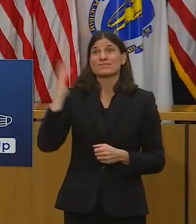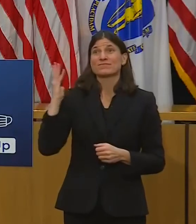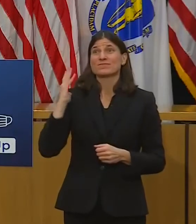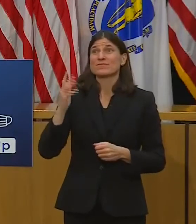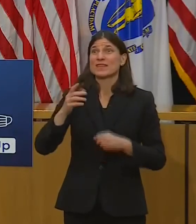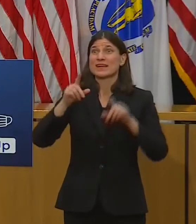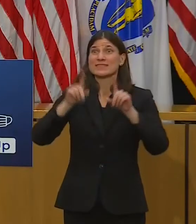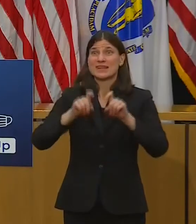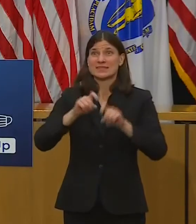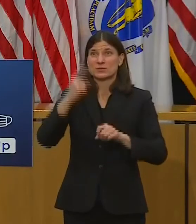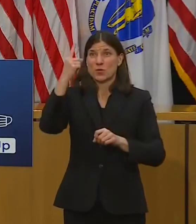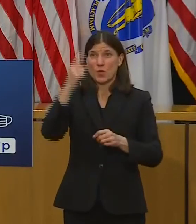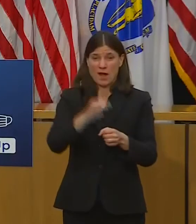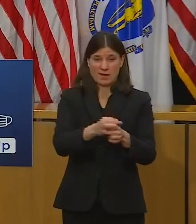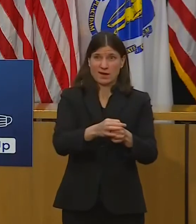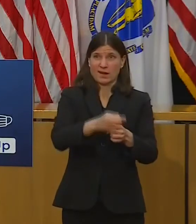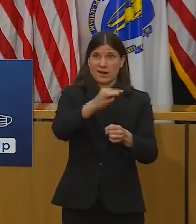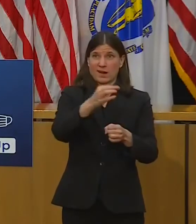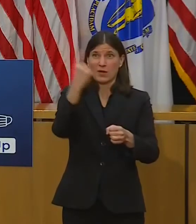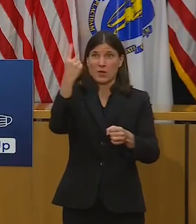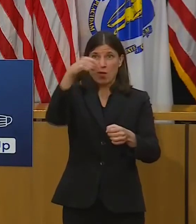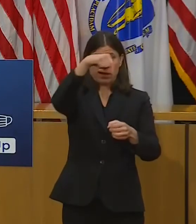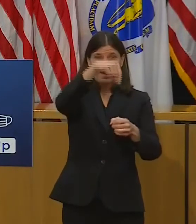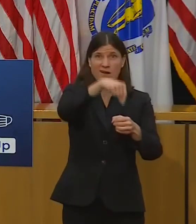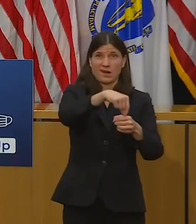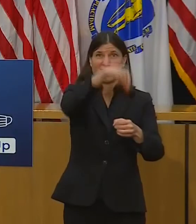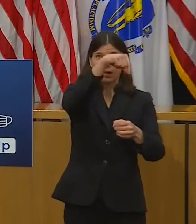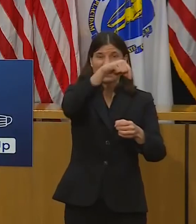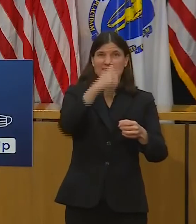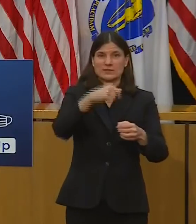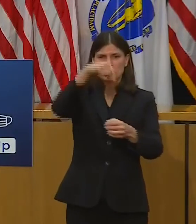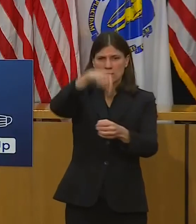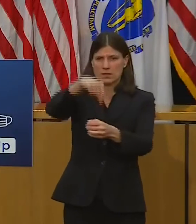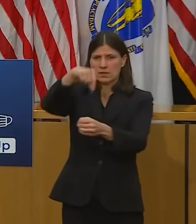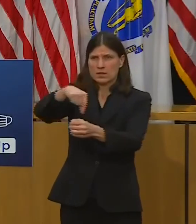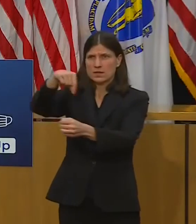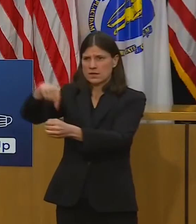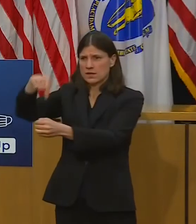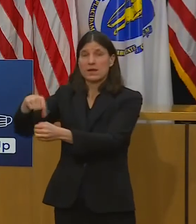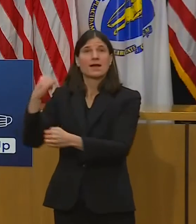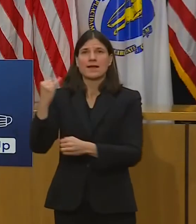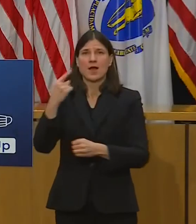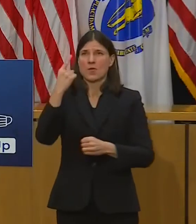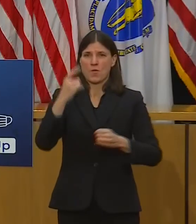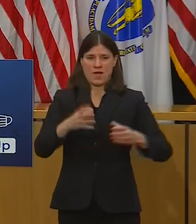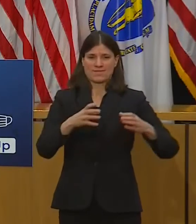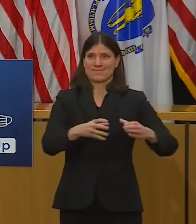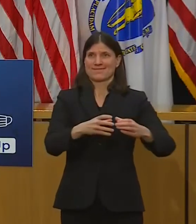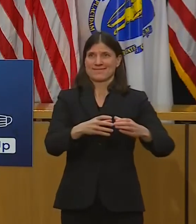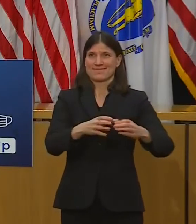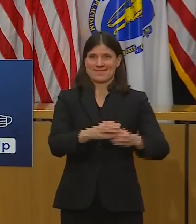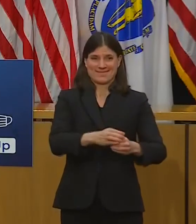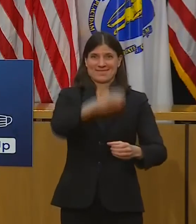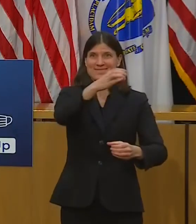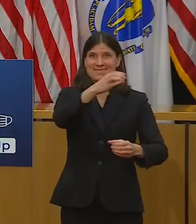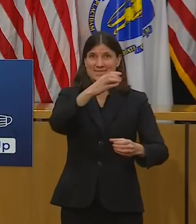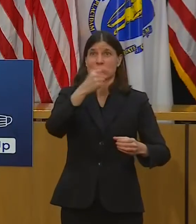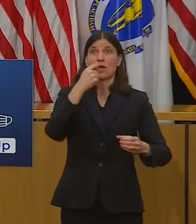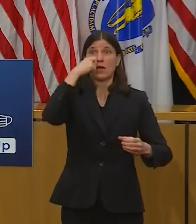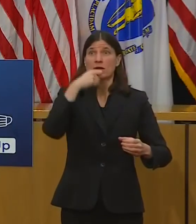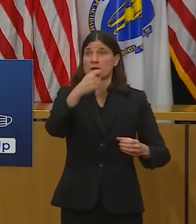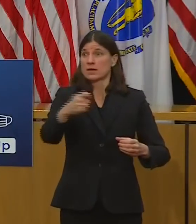test students and staff, helping to find and isolate any cases of COVID. Secretary Sutters will share more details on how the